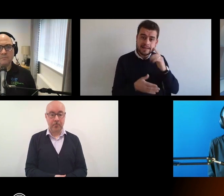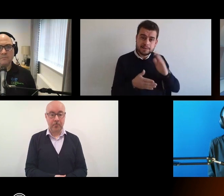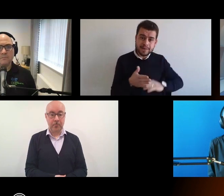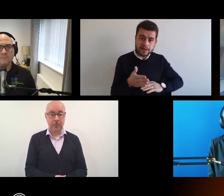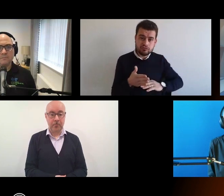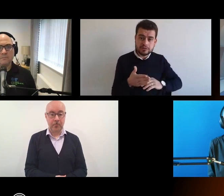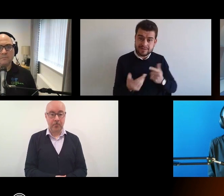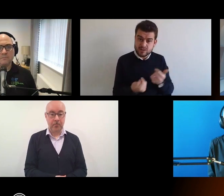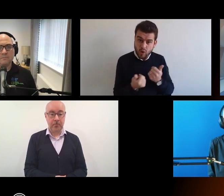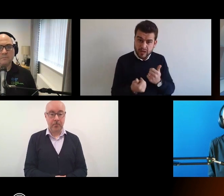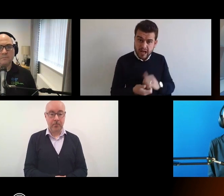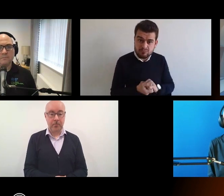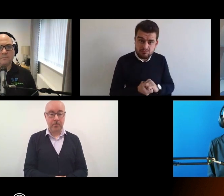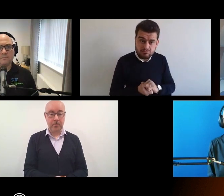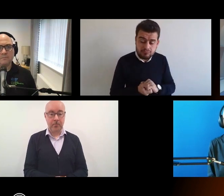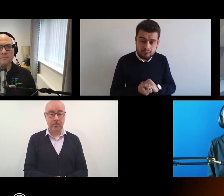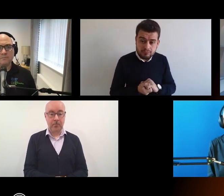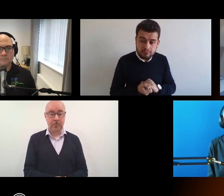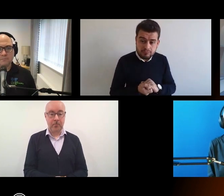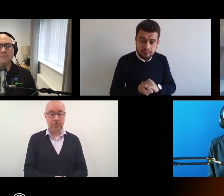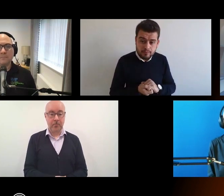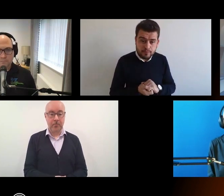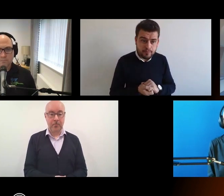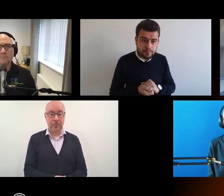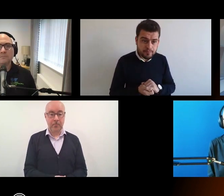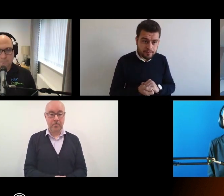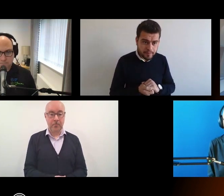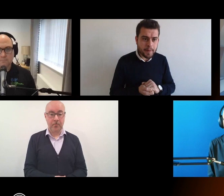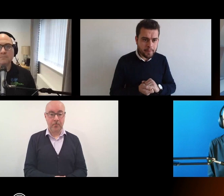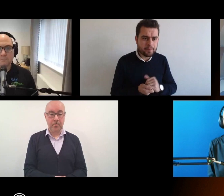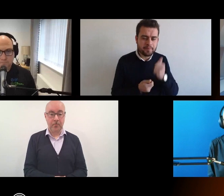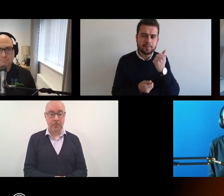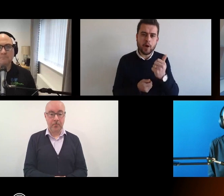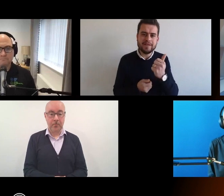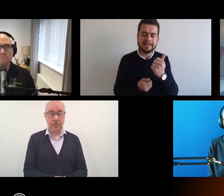would like to share some of my personal experiences, perhaps, if that's okay, James.